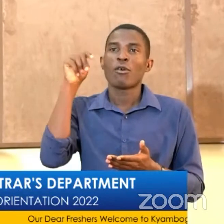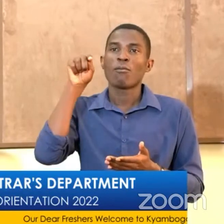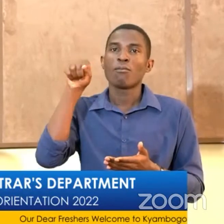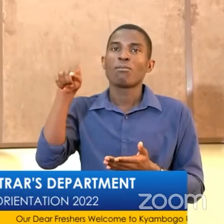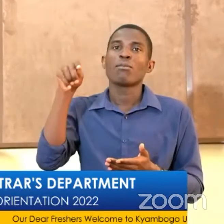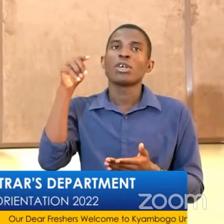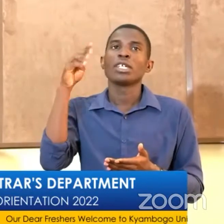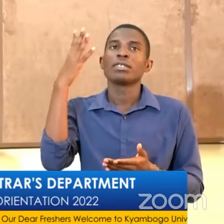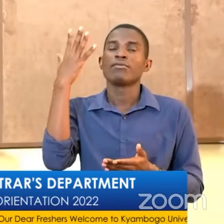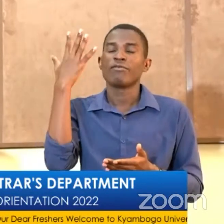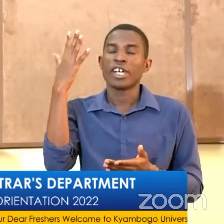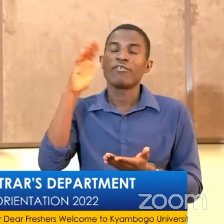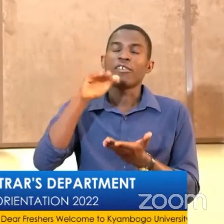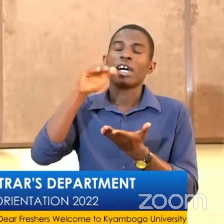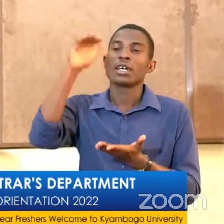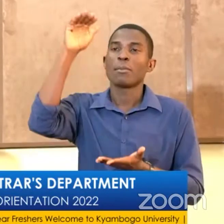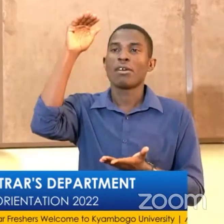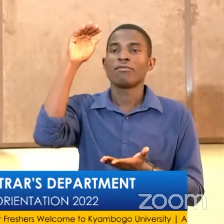4.5 and above